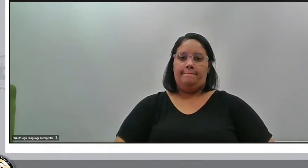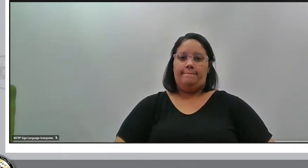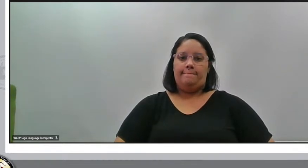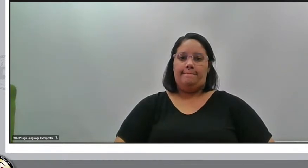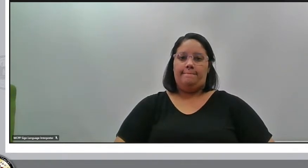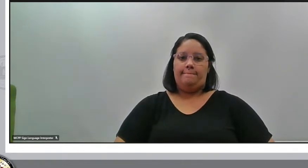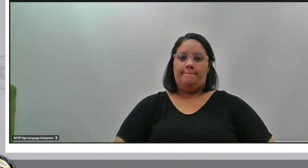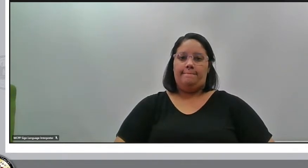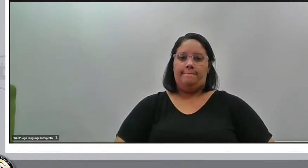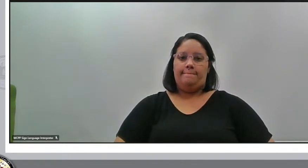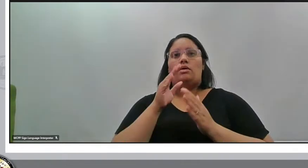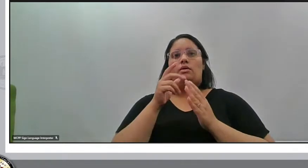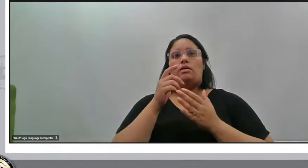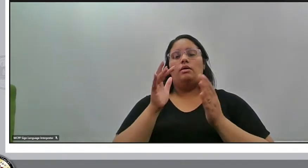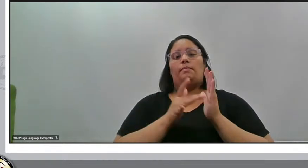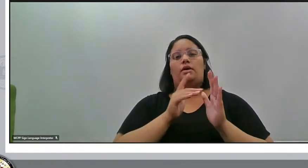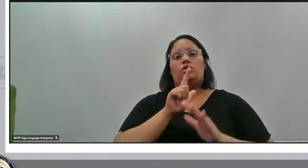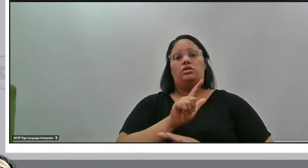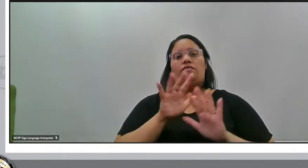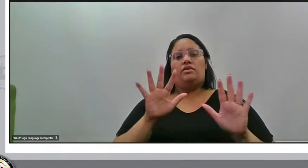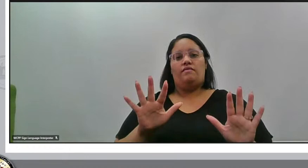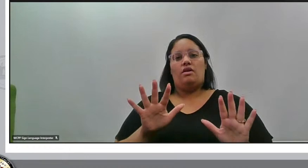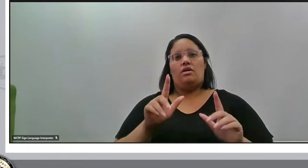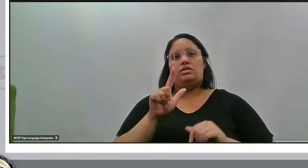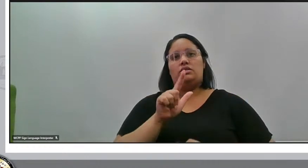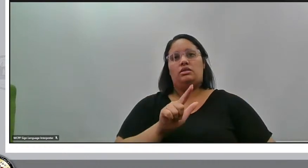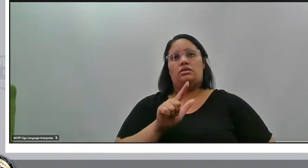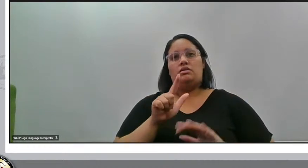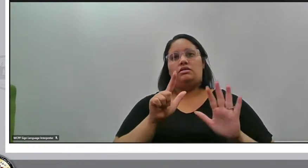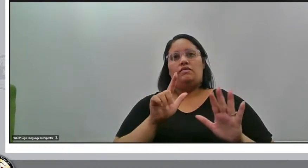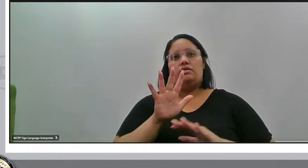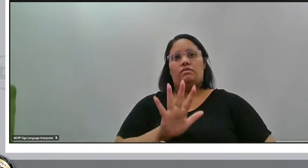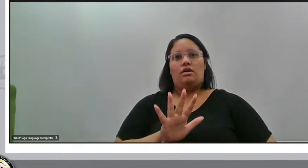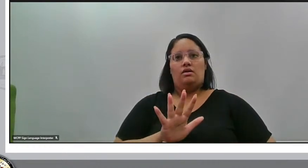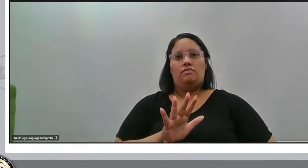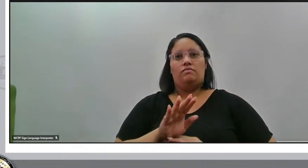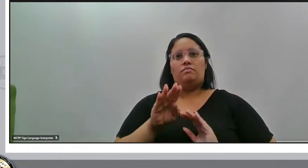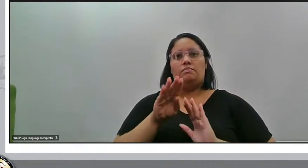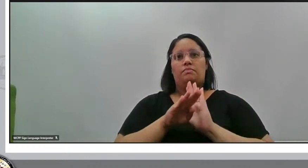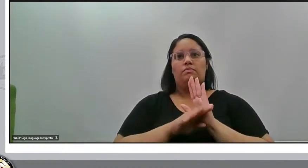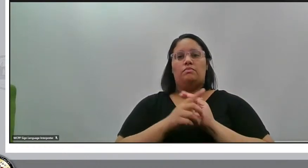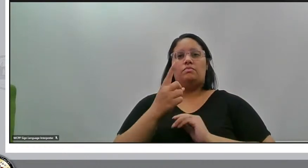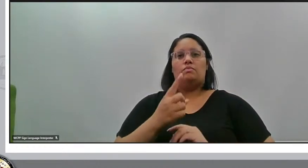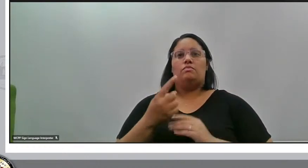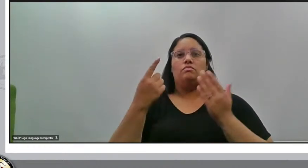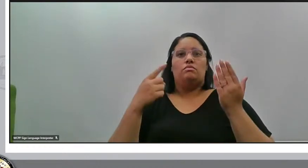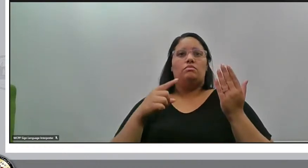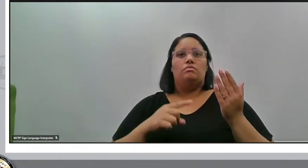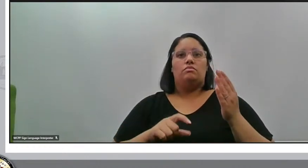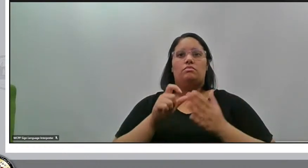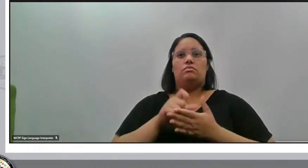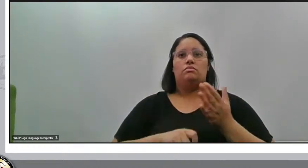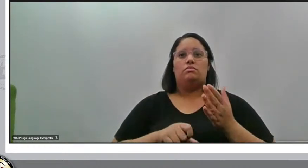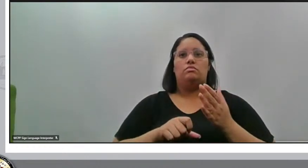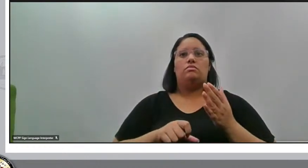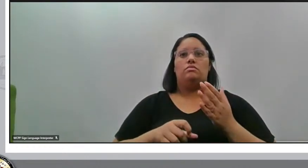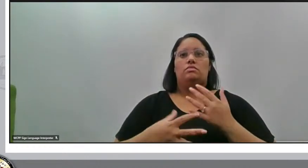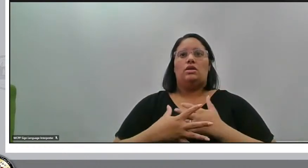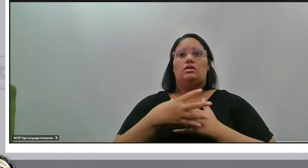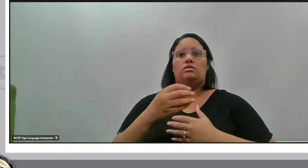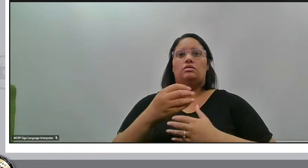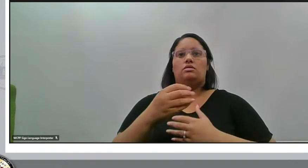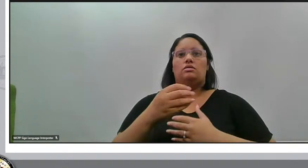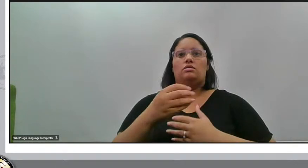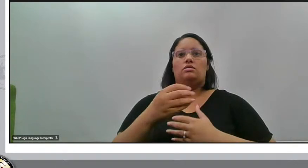page 75, the audit cost in program one external is